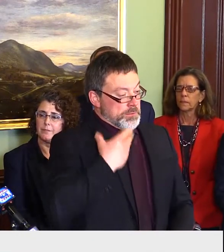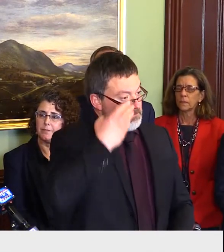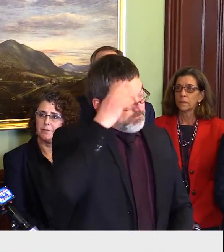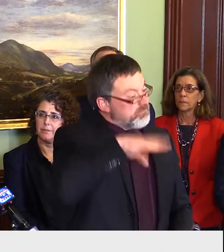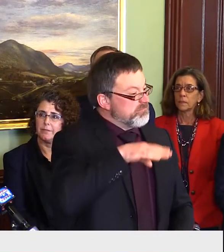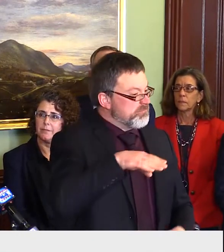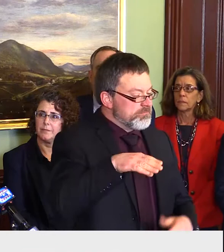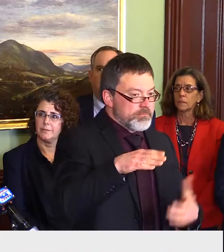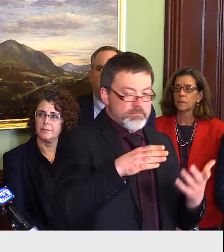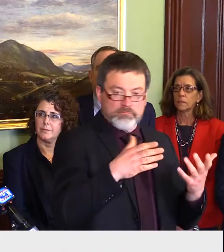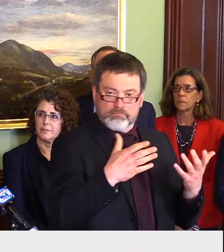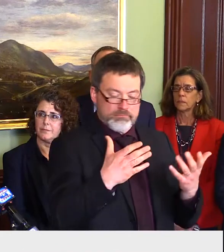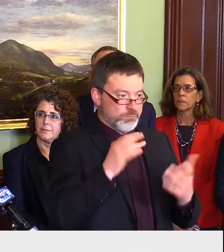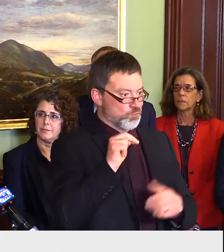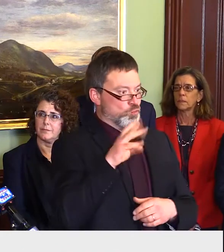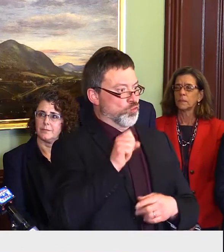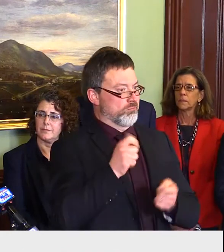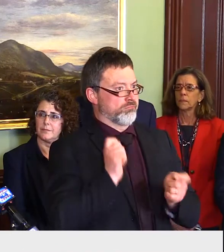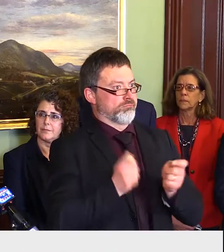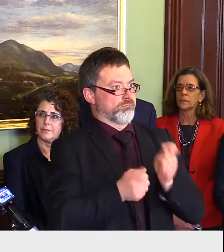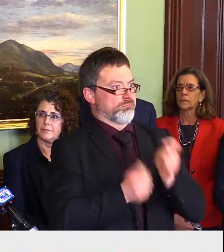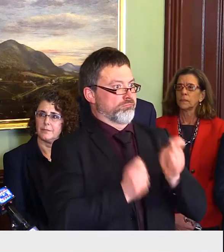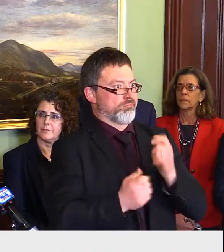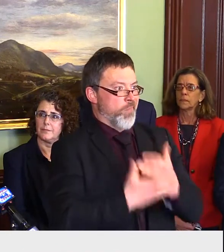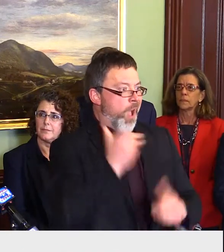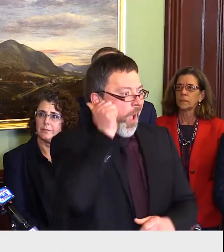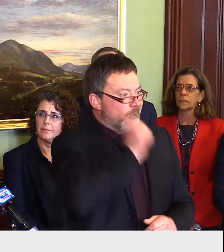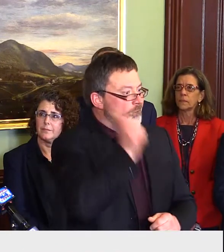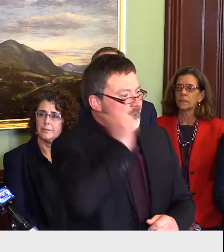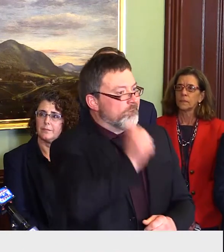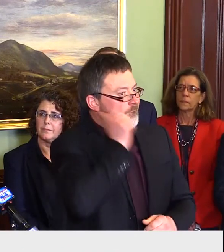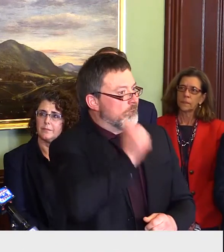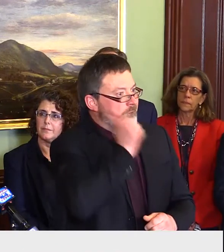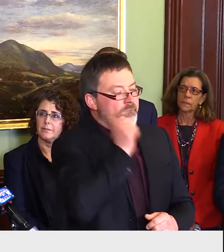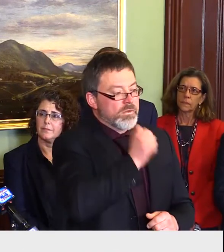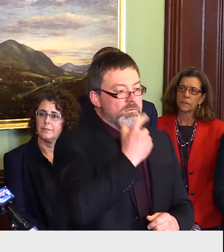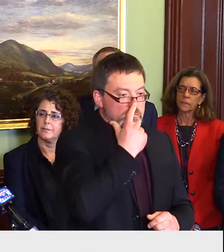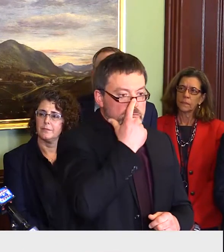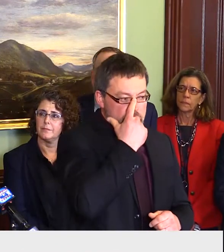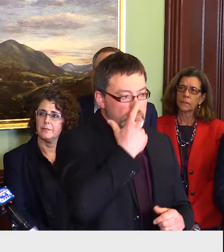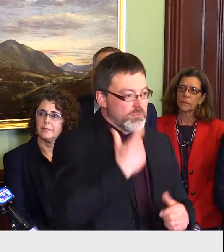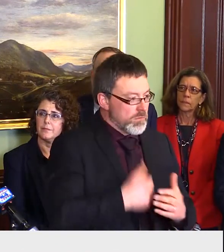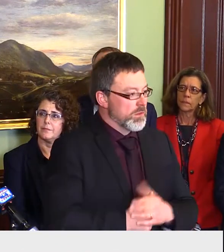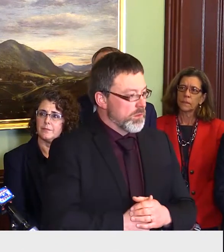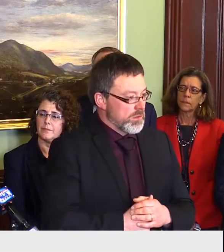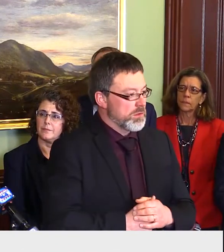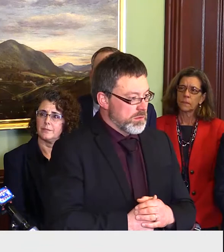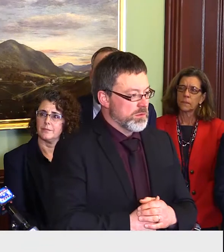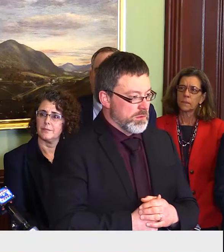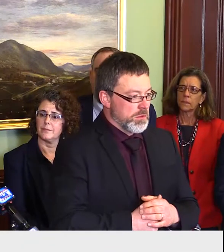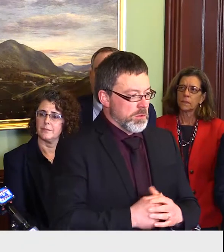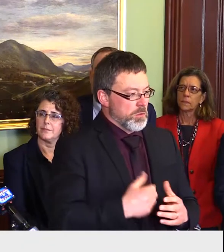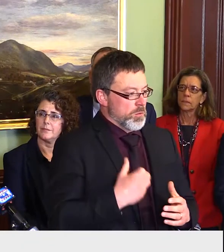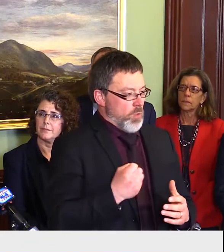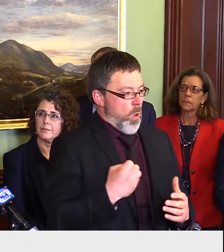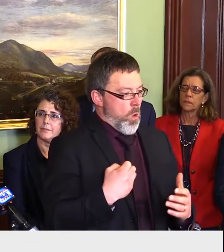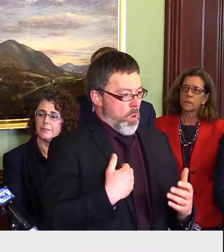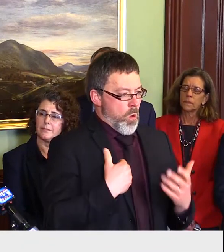can be, frankly, overwhelming. I'd like to, in the next few moments, give you a brief status